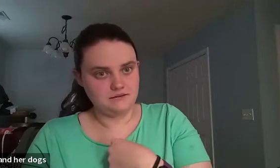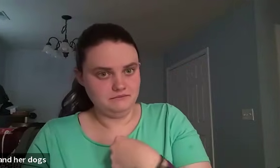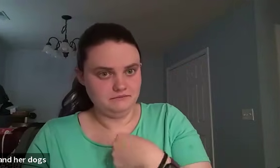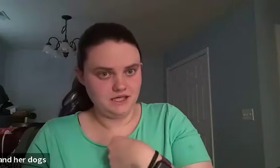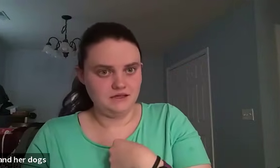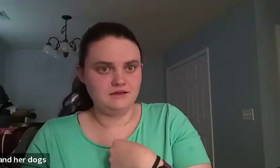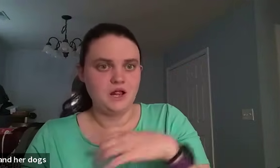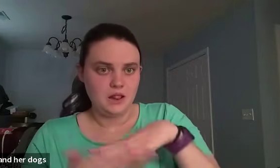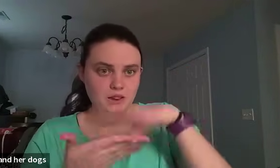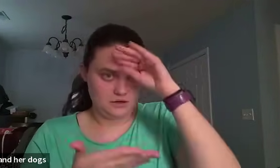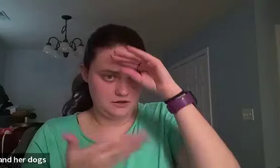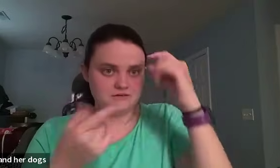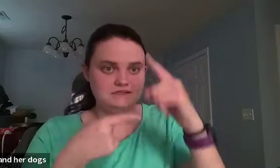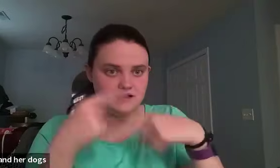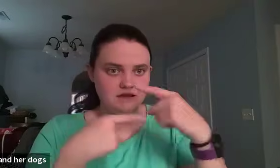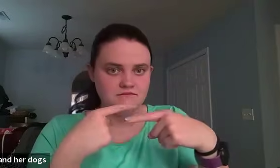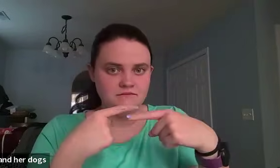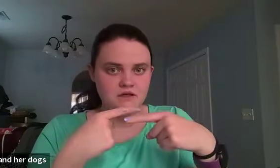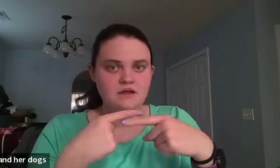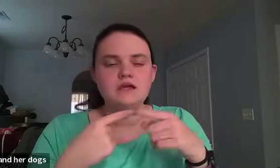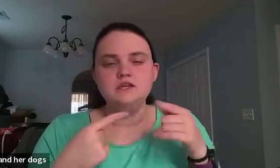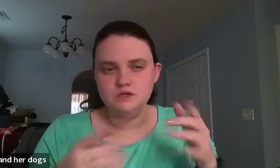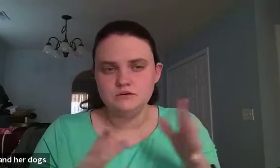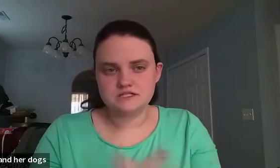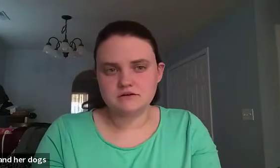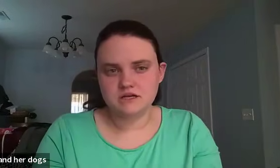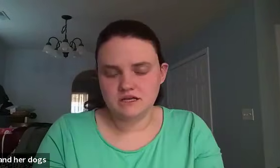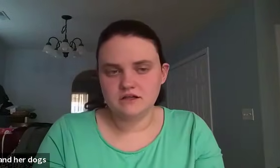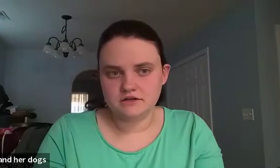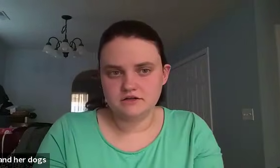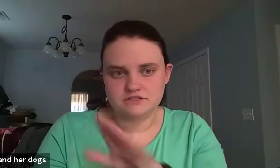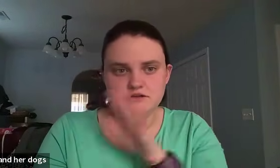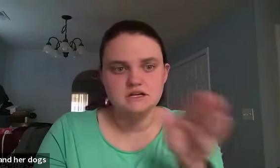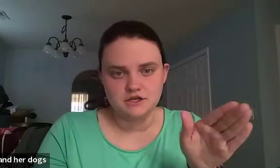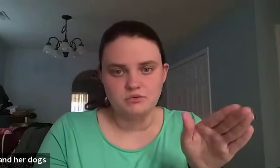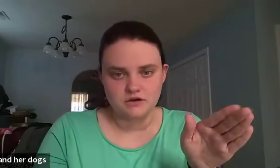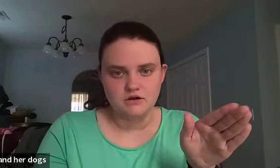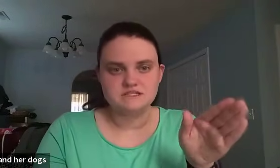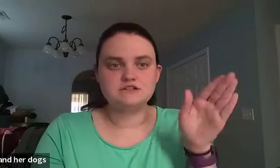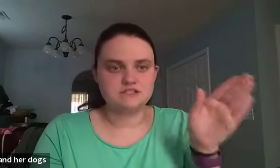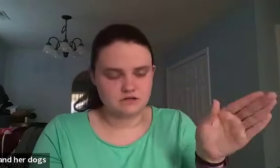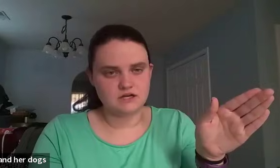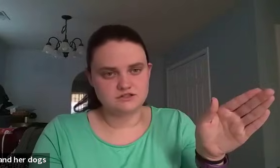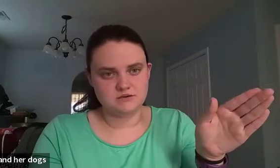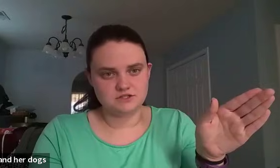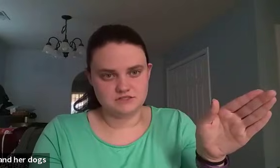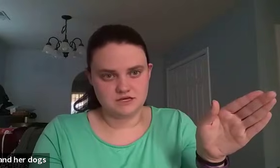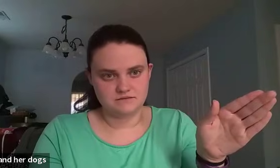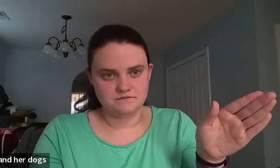I, me, learn, sign, you are still going to get clear. You're still going to get your point across. They're still going to understand what you're saying.